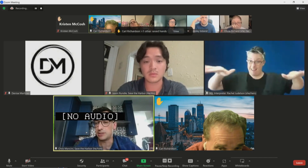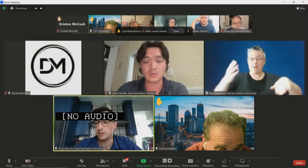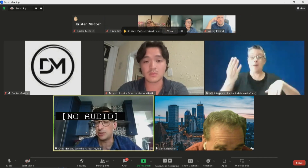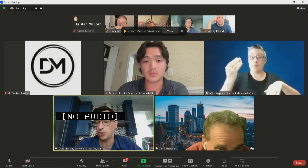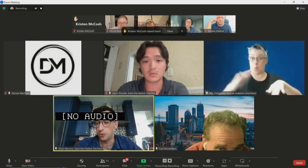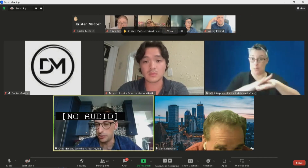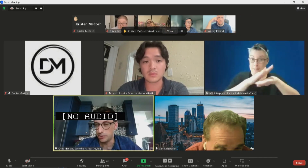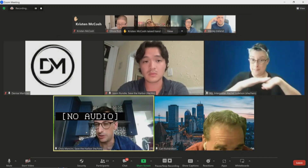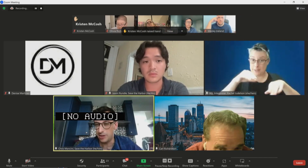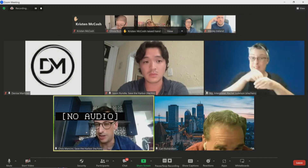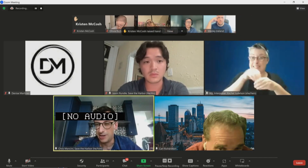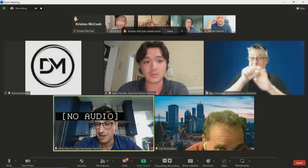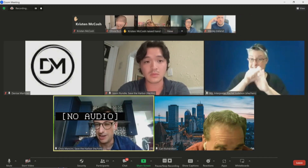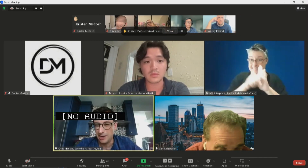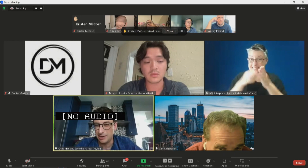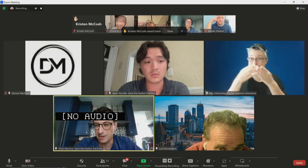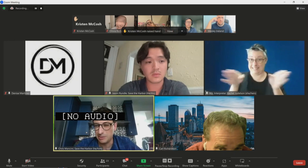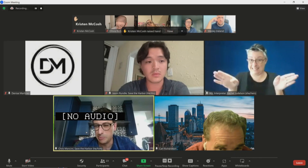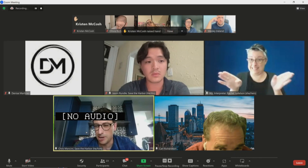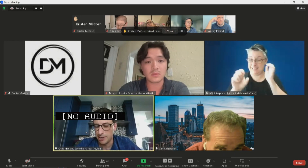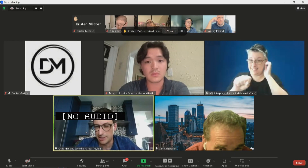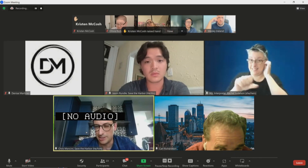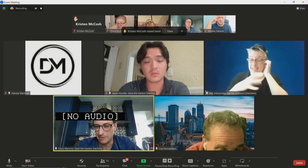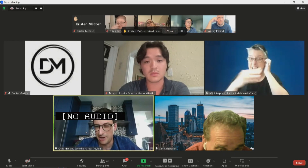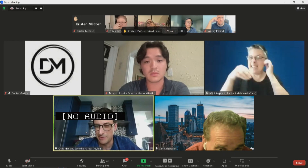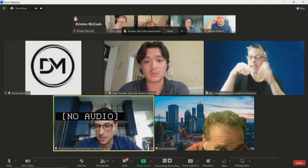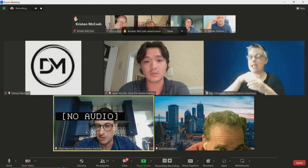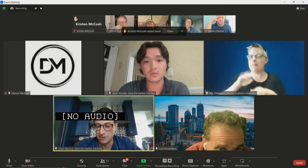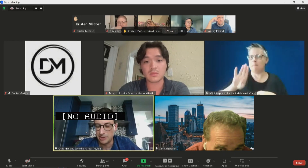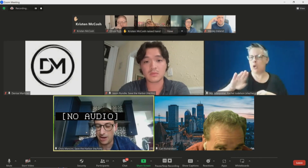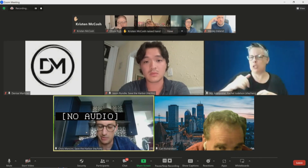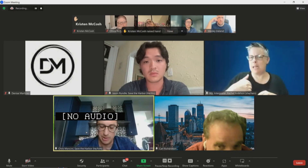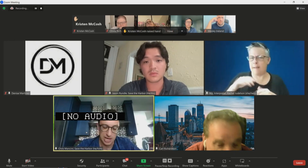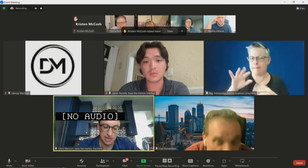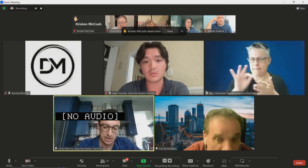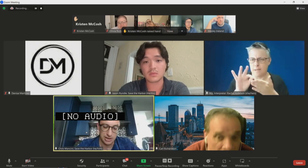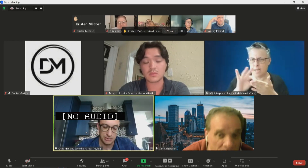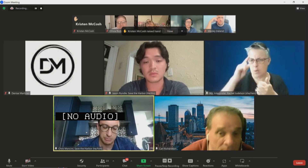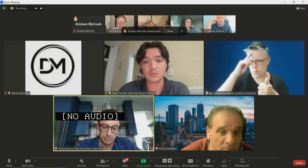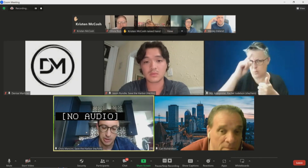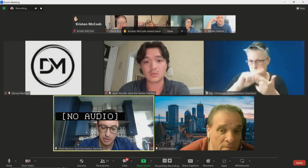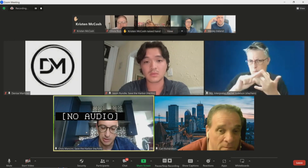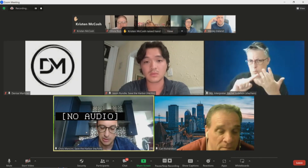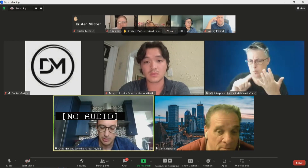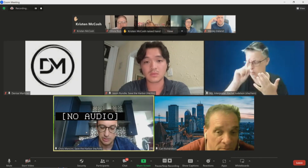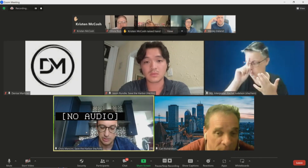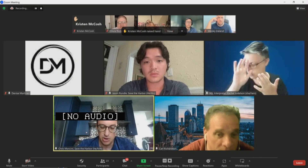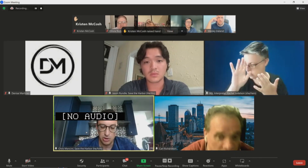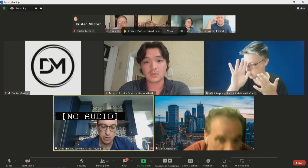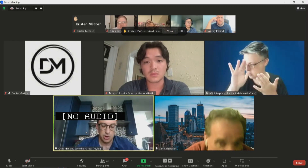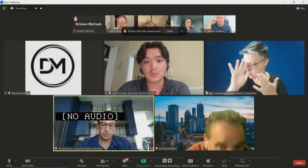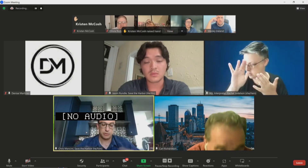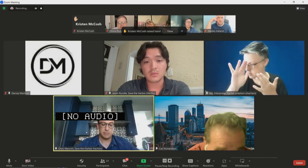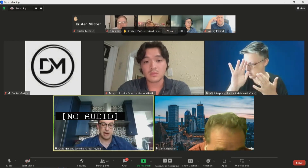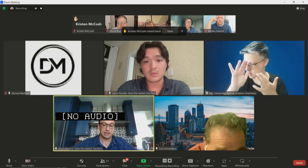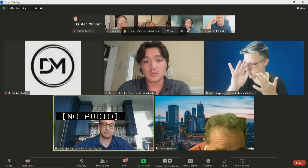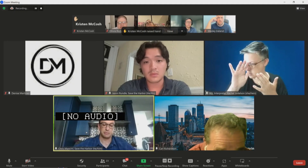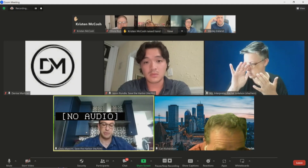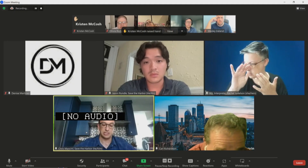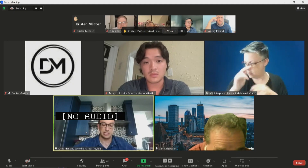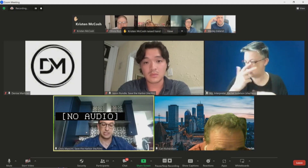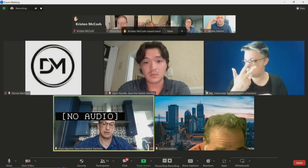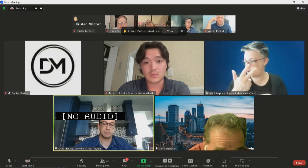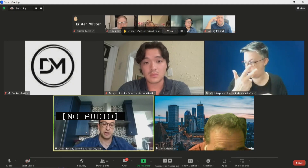beaches total. And in Boston, I'm gonna have to count in my head, you know, all